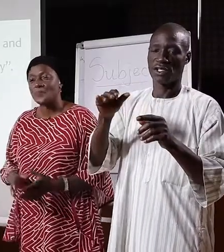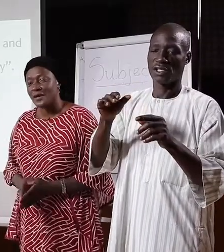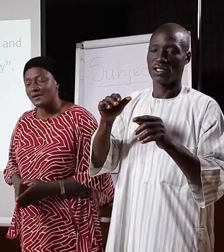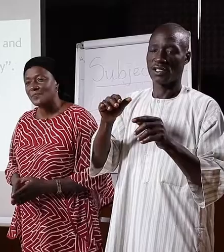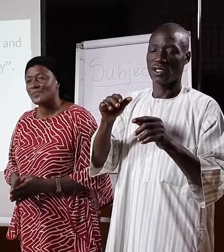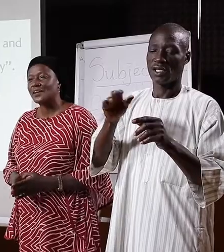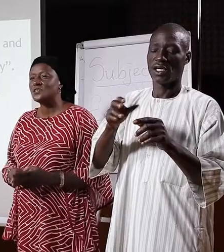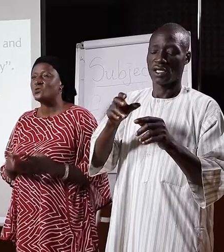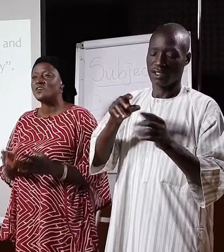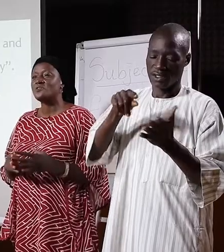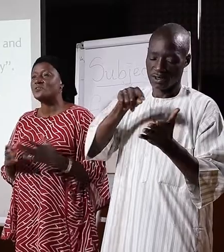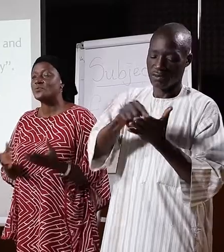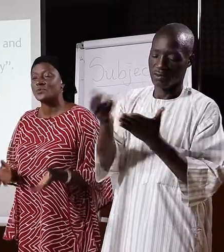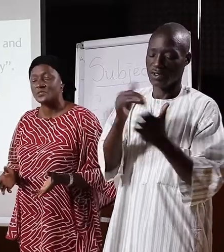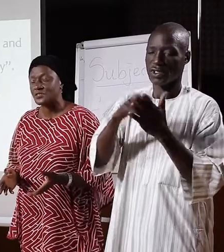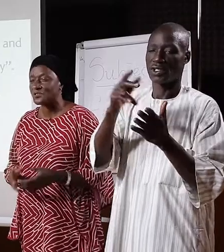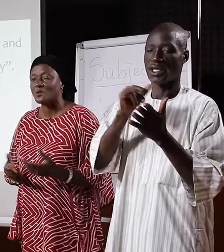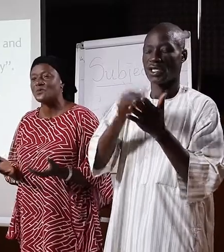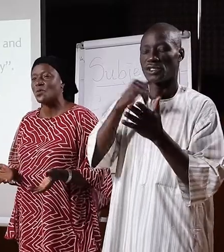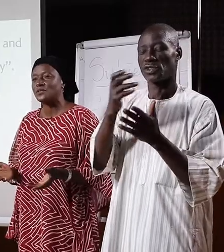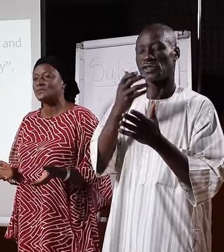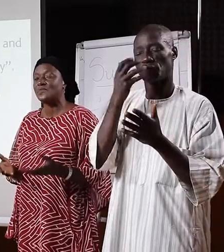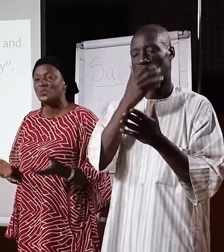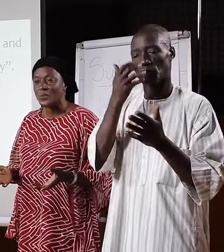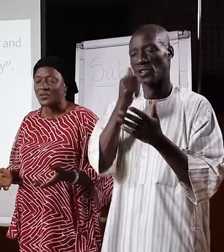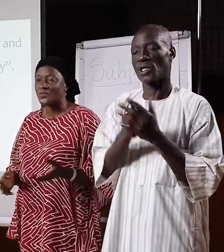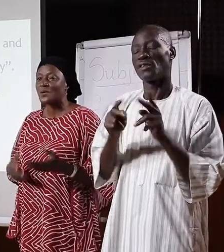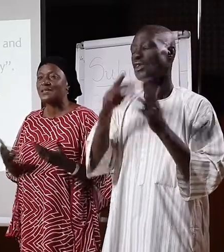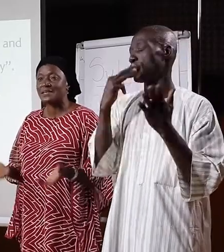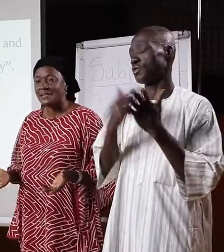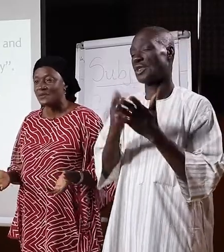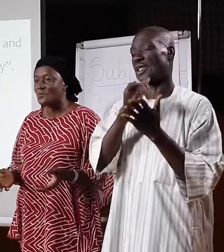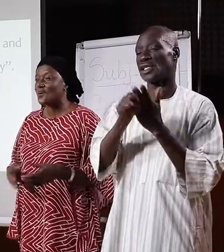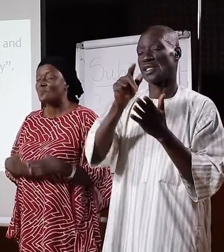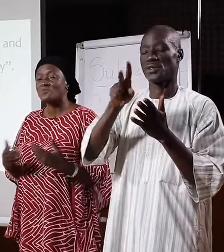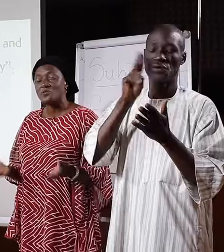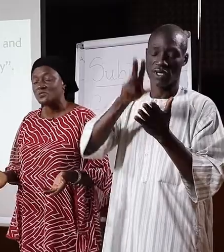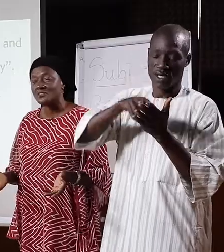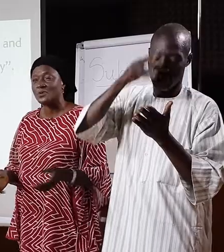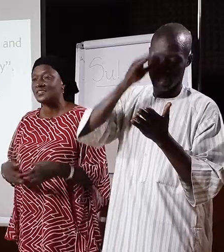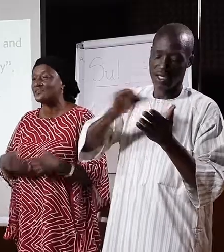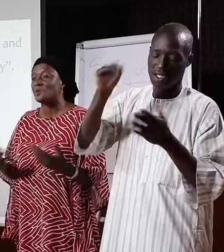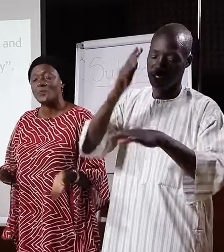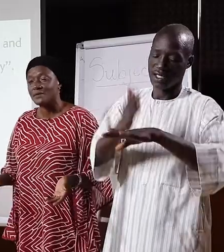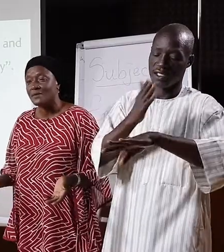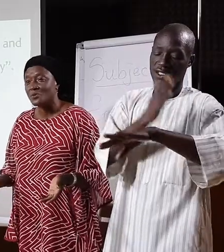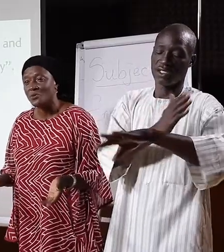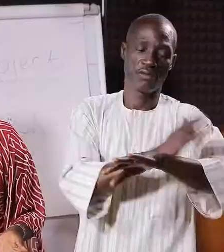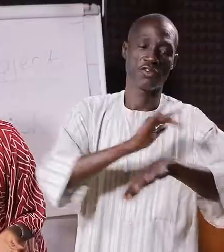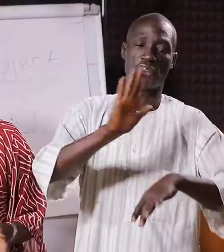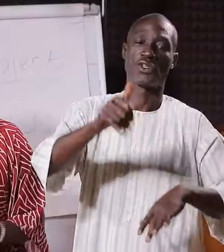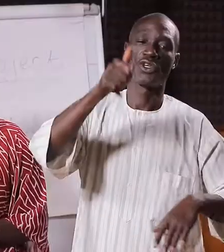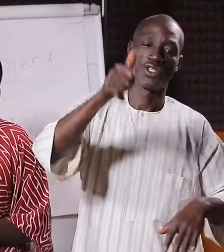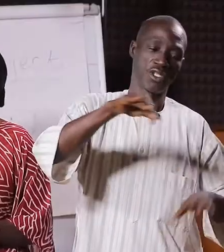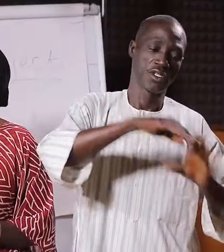punch the speaker, and it will give you the right pronunciation of the word. That way, you are learning, you are improving yourself, you are developing your